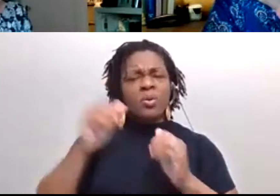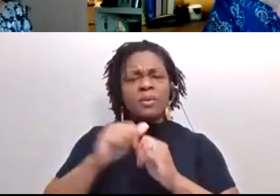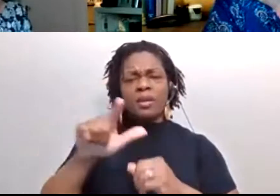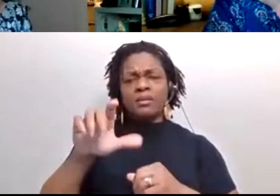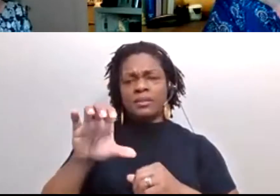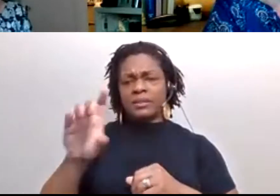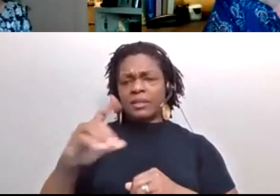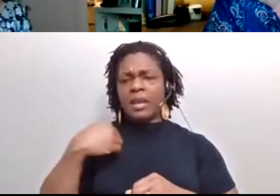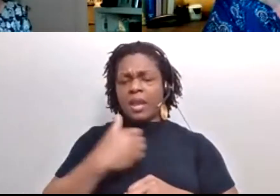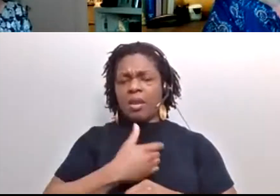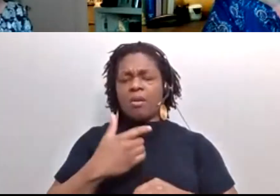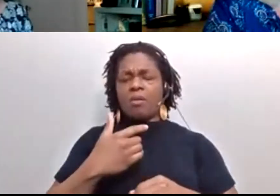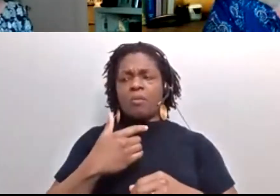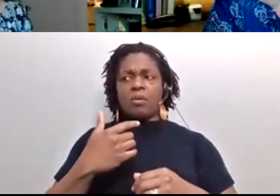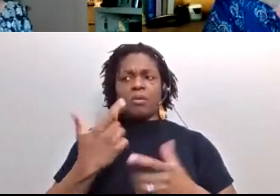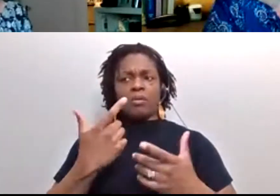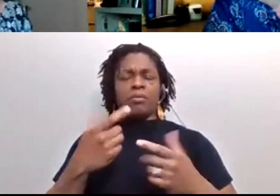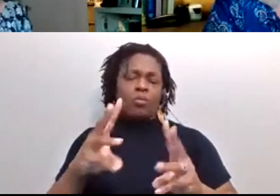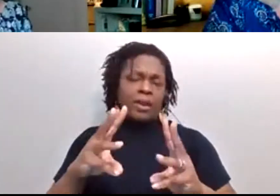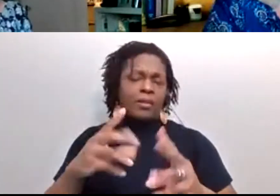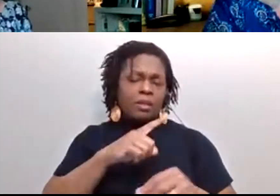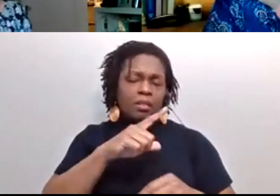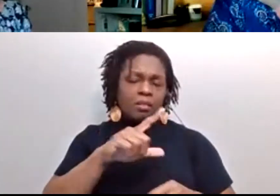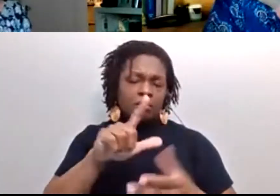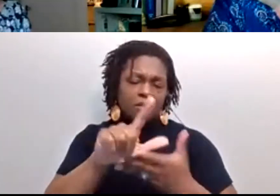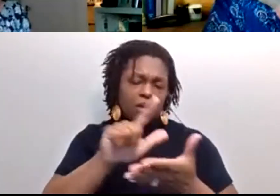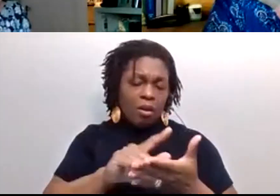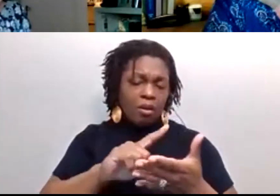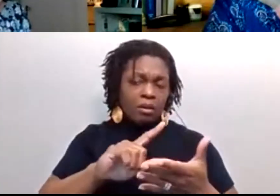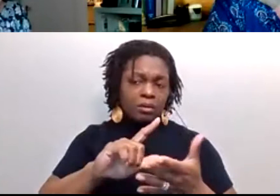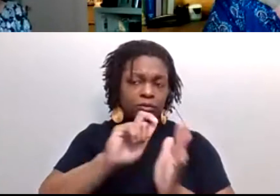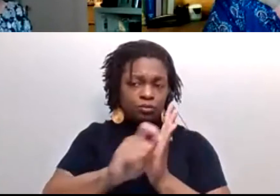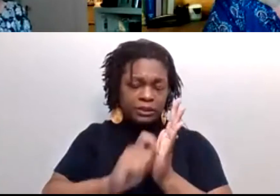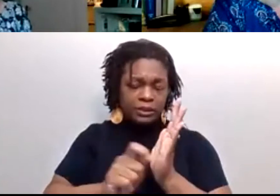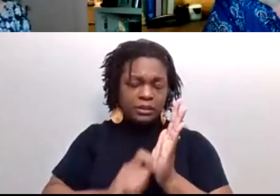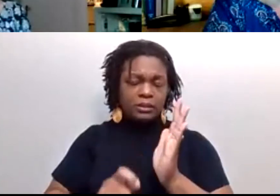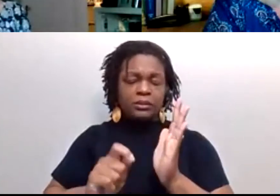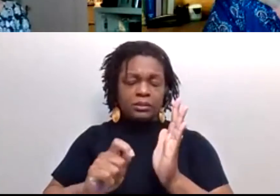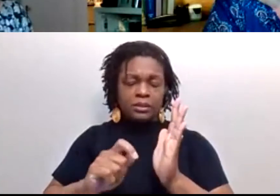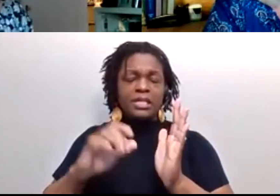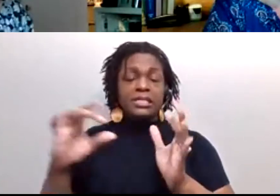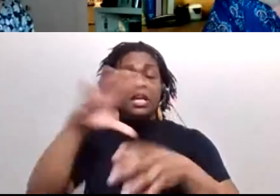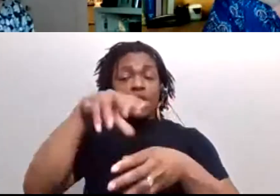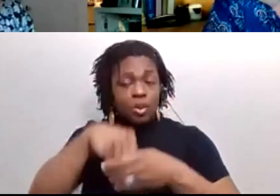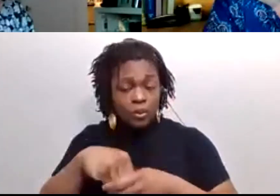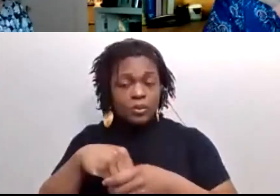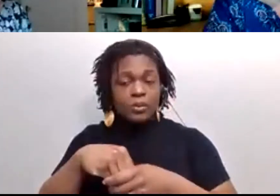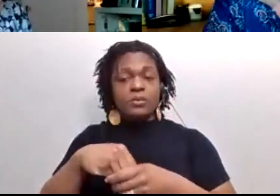our legislation is written, it actually does include and speech-related